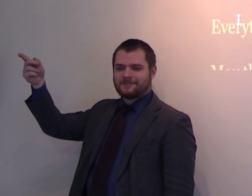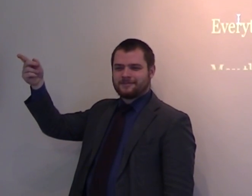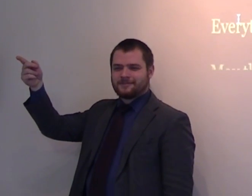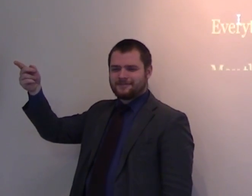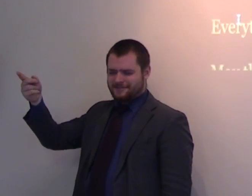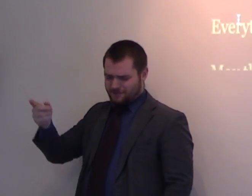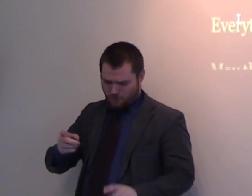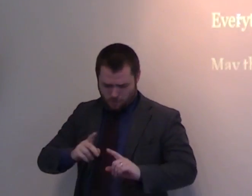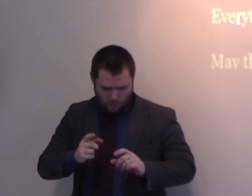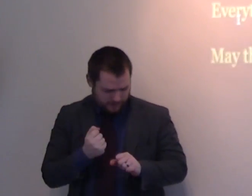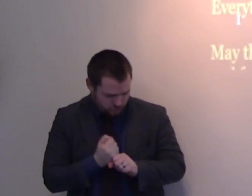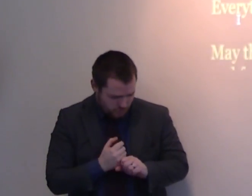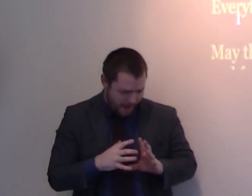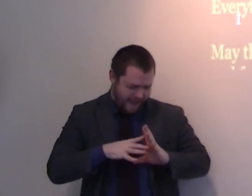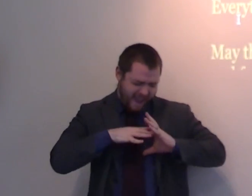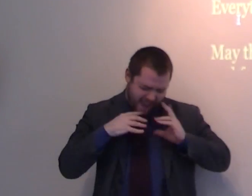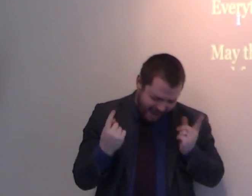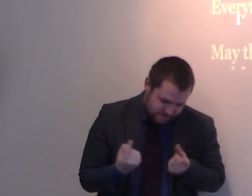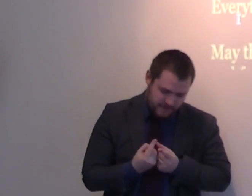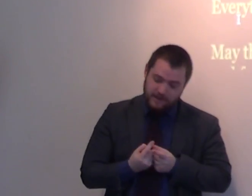Everything I do, I must focus on Christ.